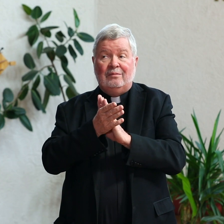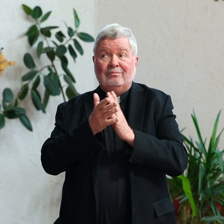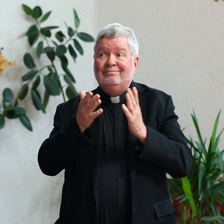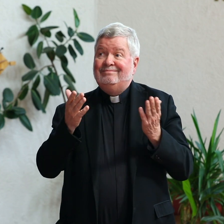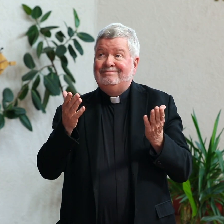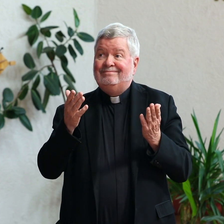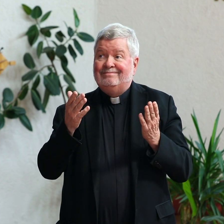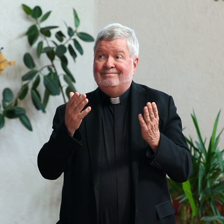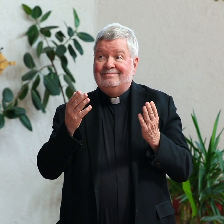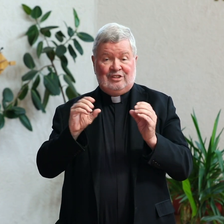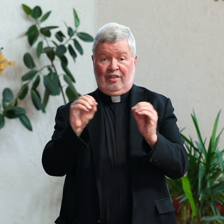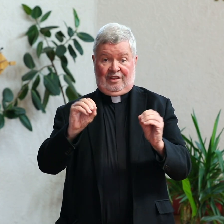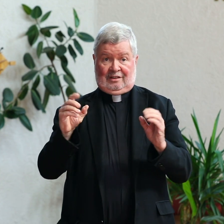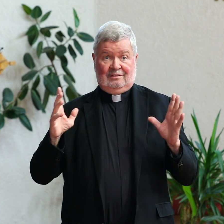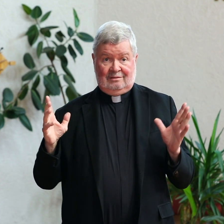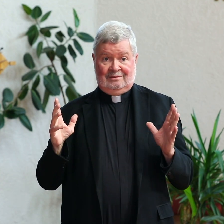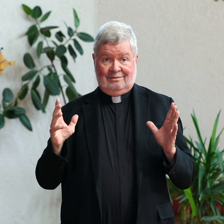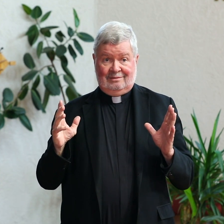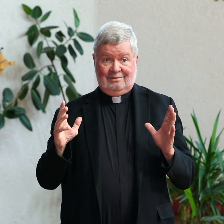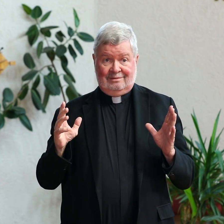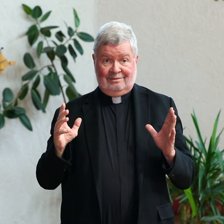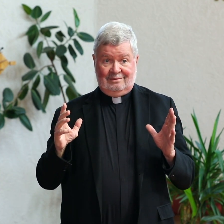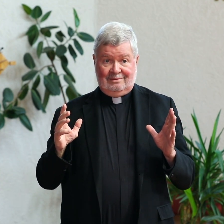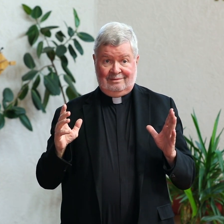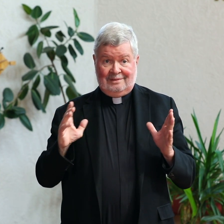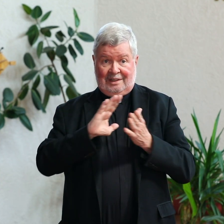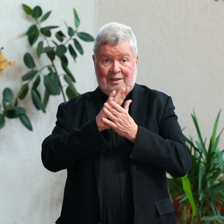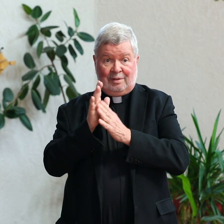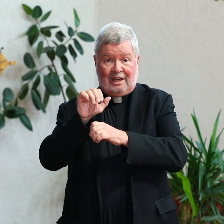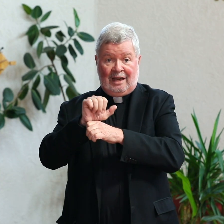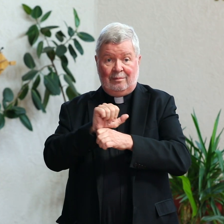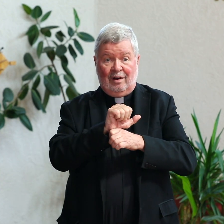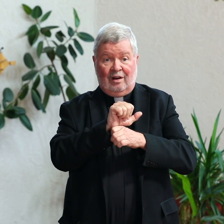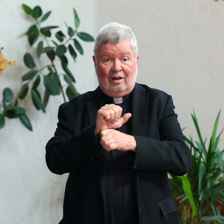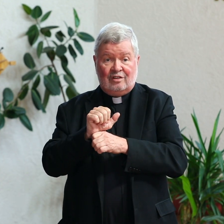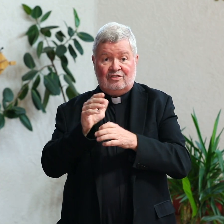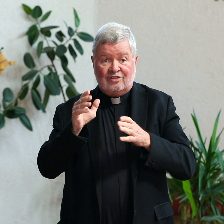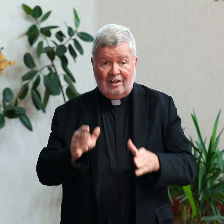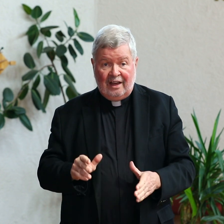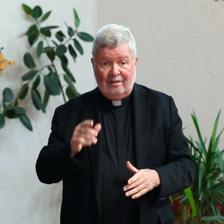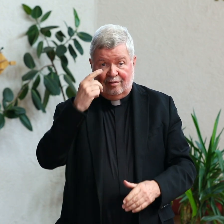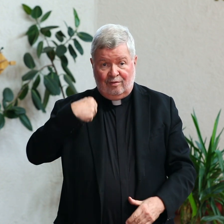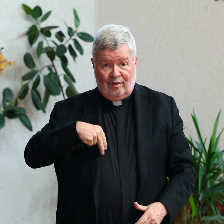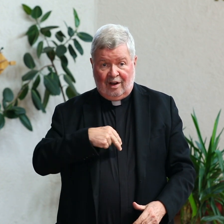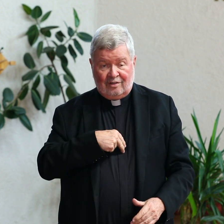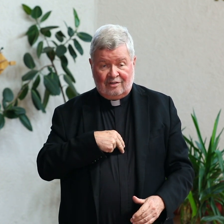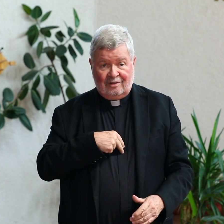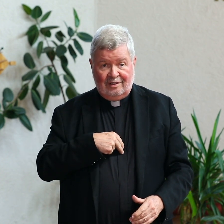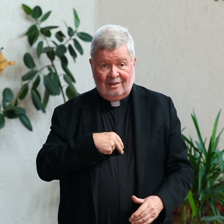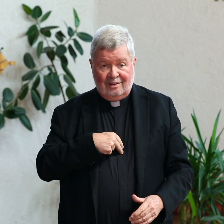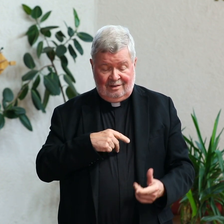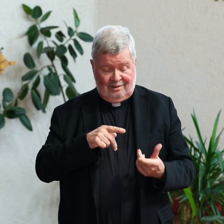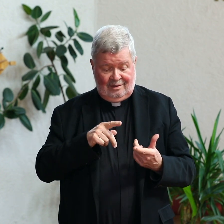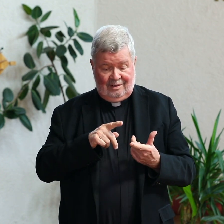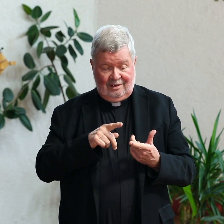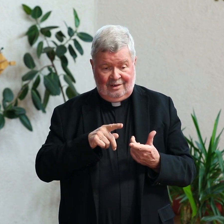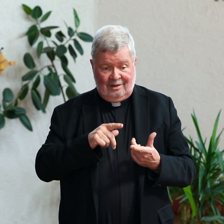became nothing. He became a slave for us